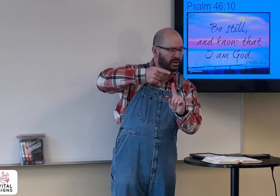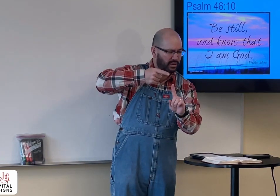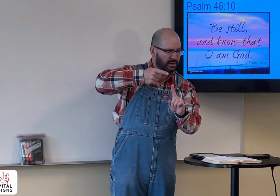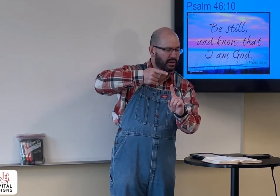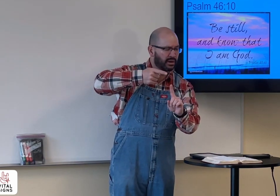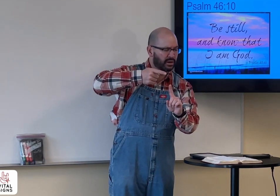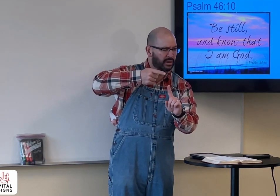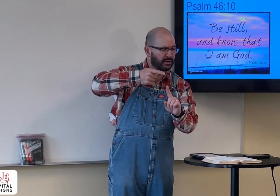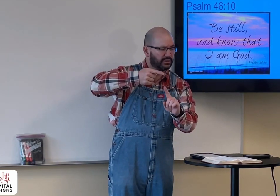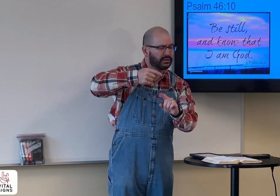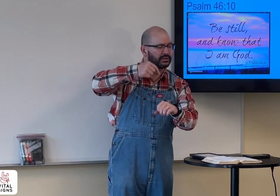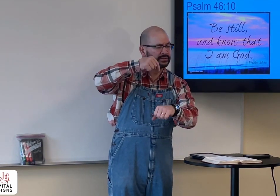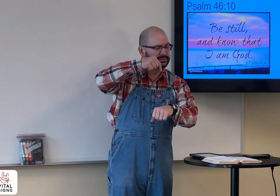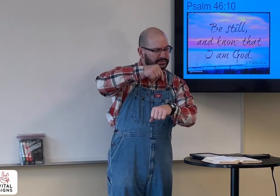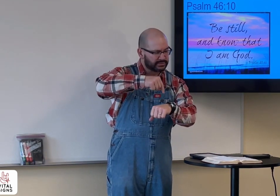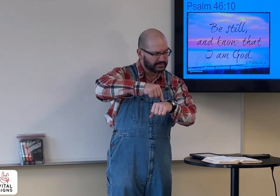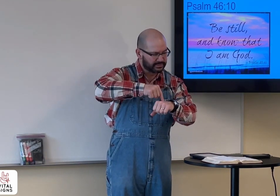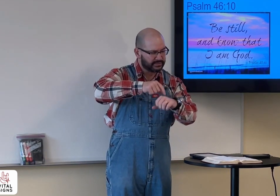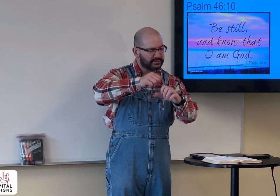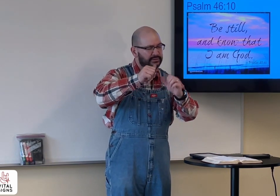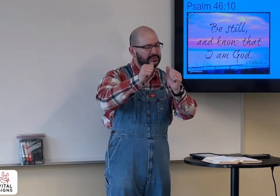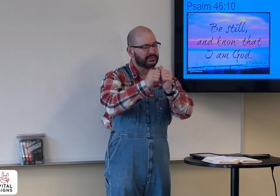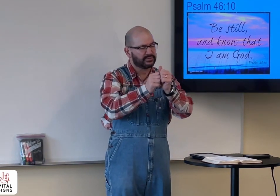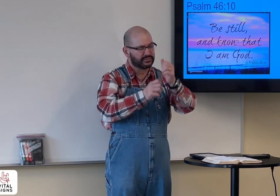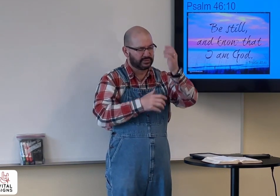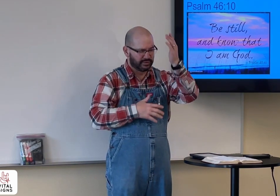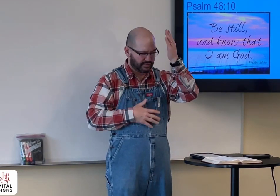But the goal here is to have time with you,